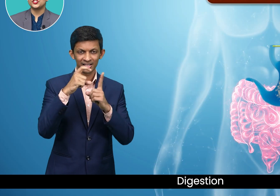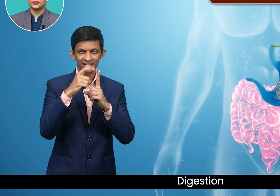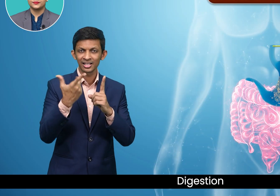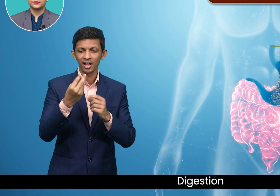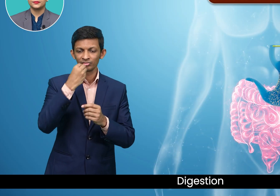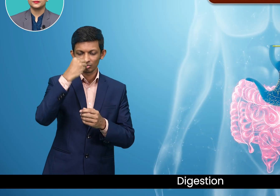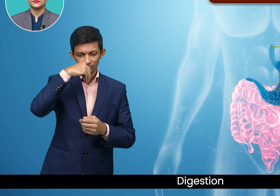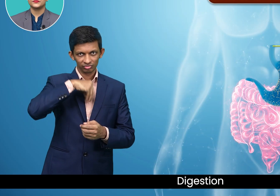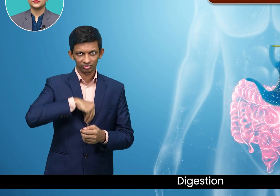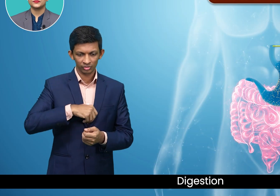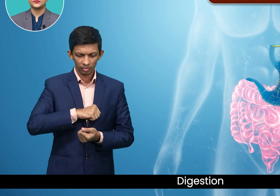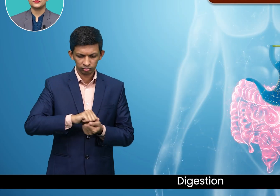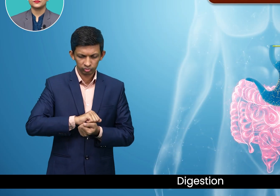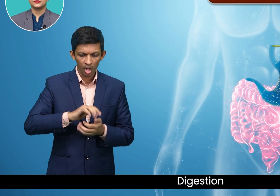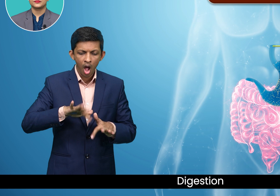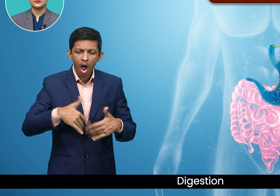Digestion.